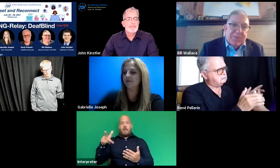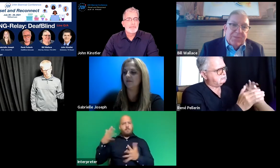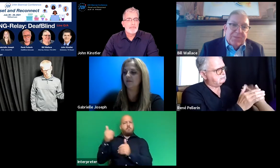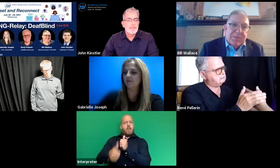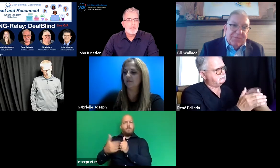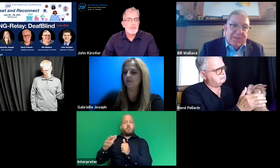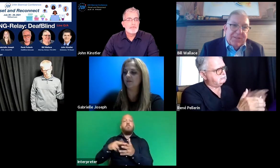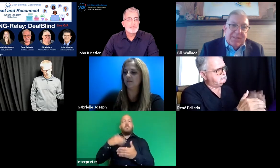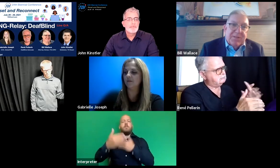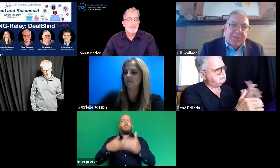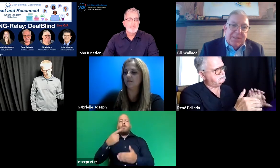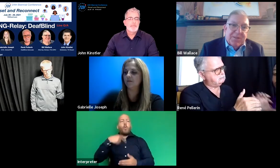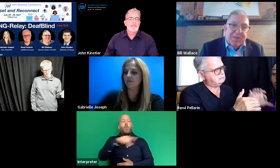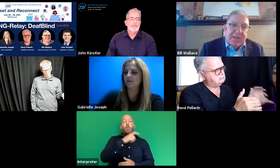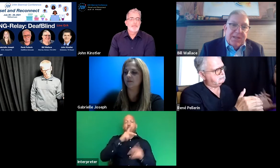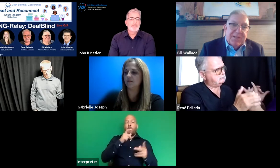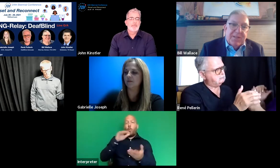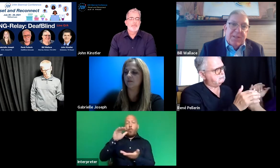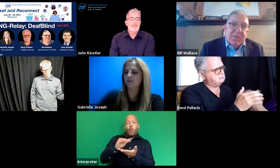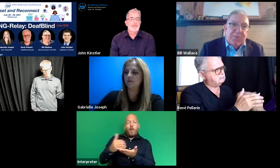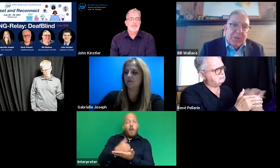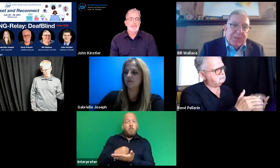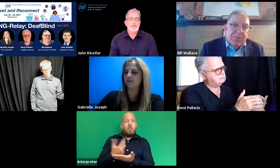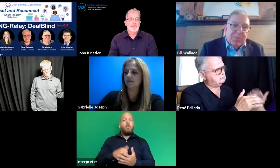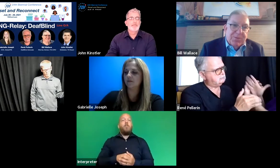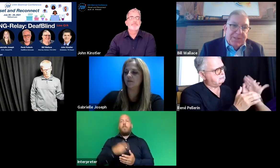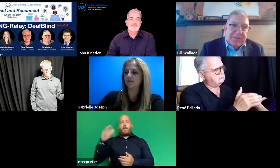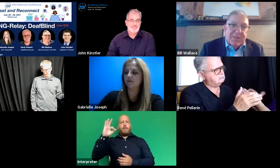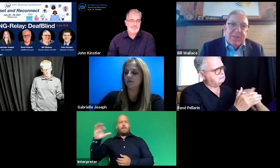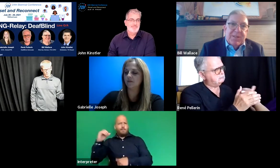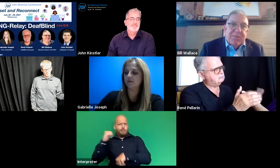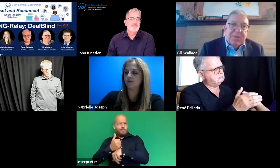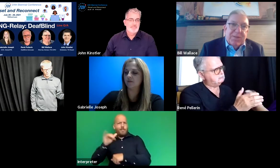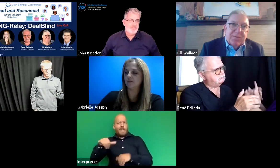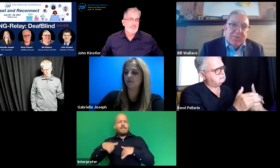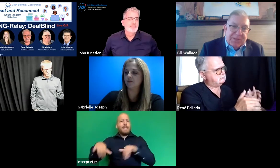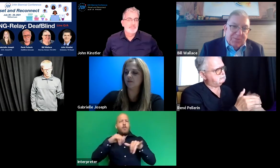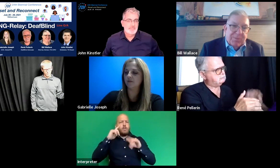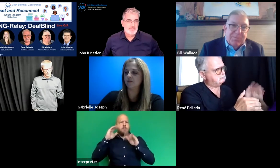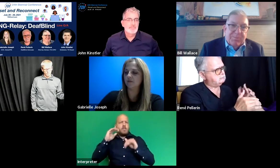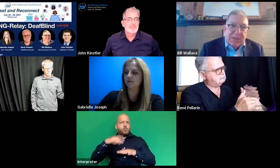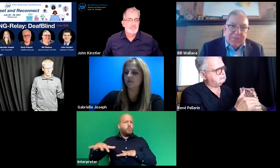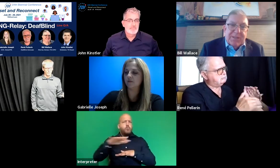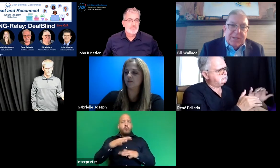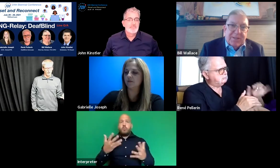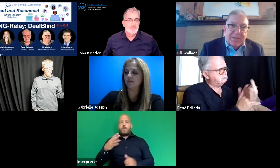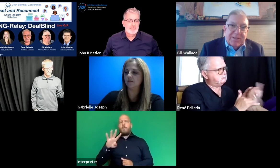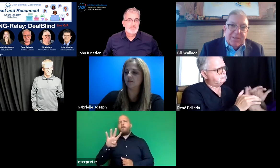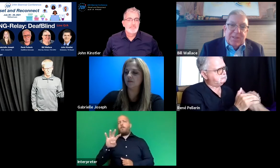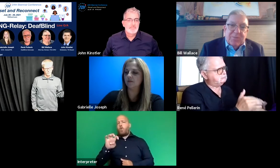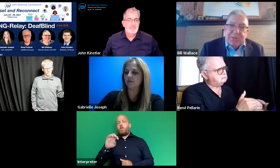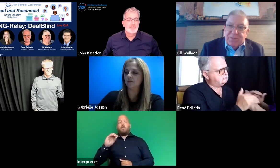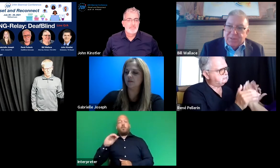the FCC set the standard at 400% of the federal poverty